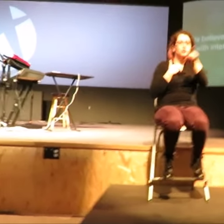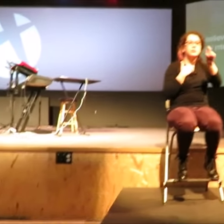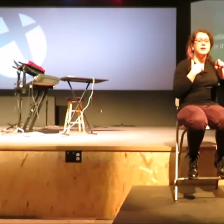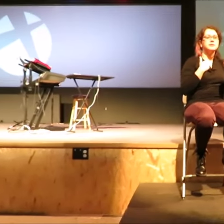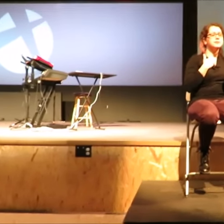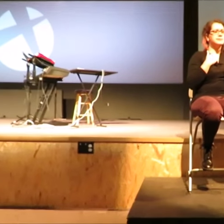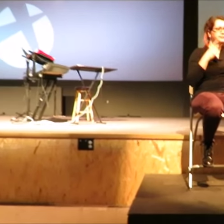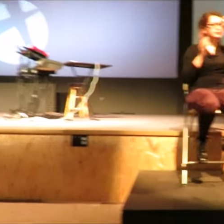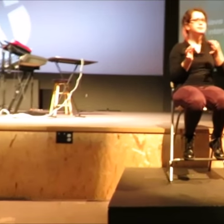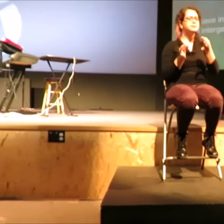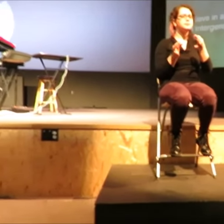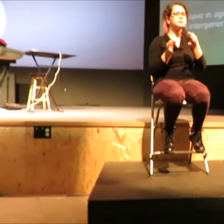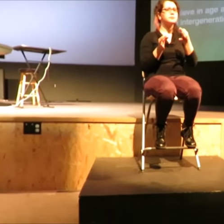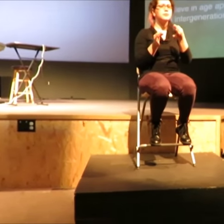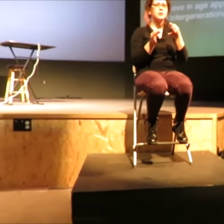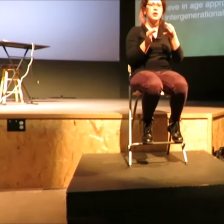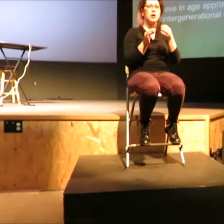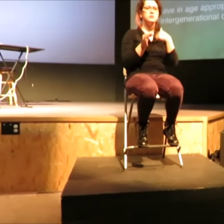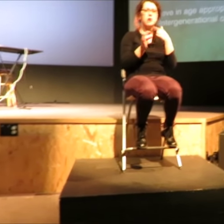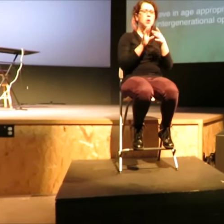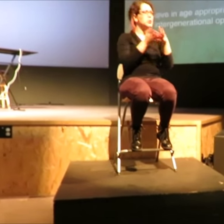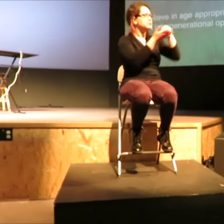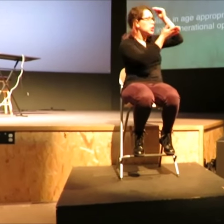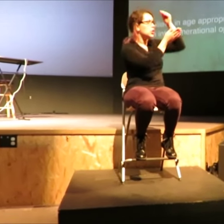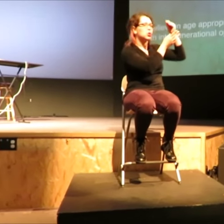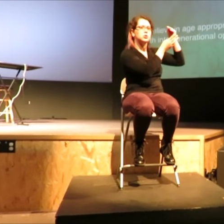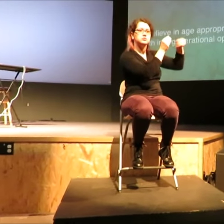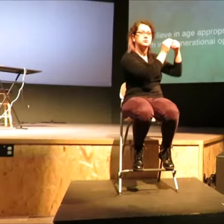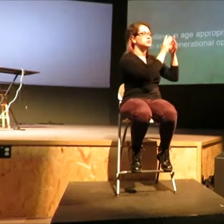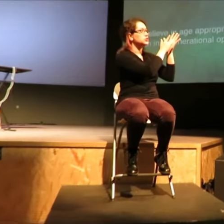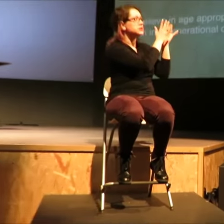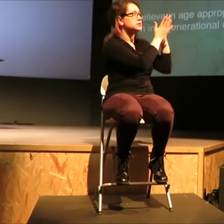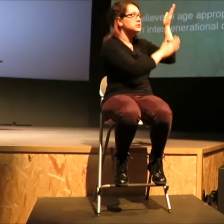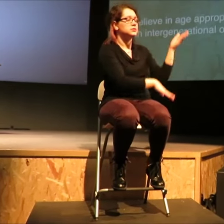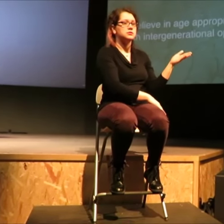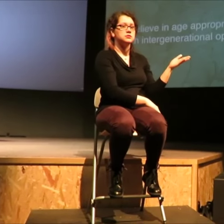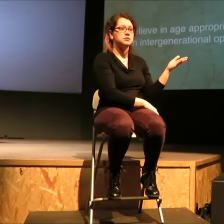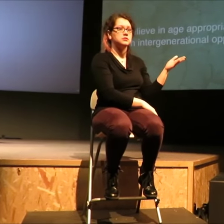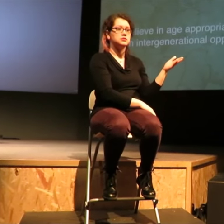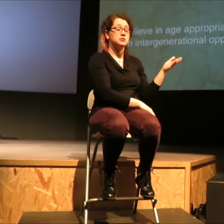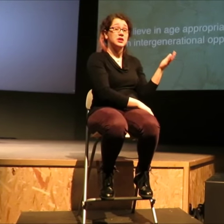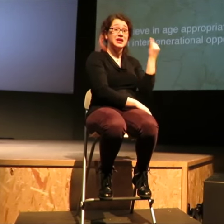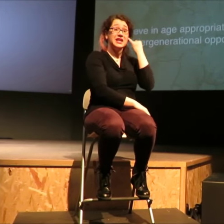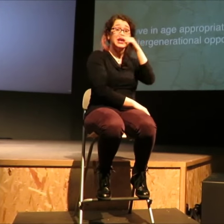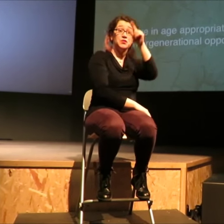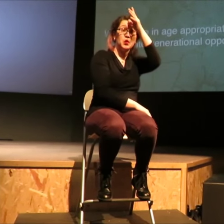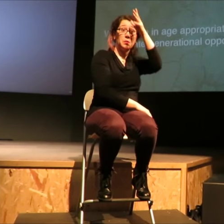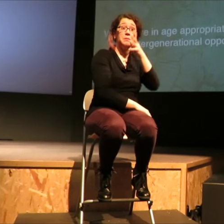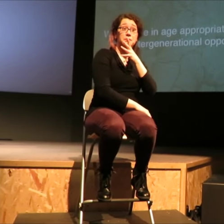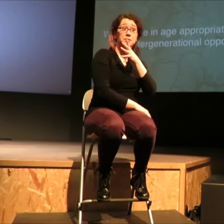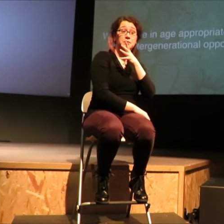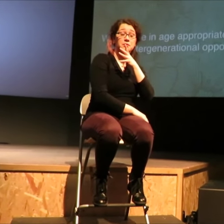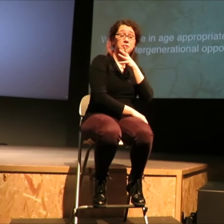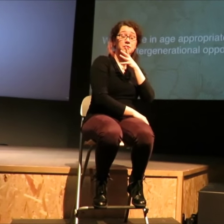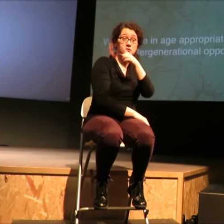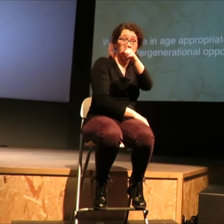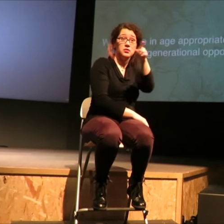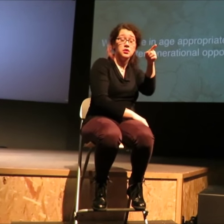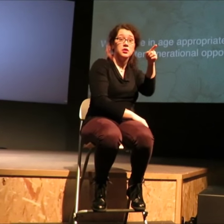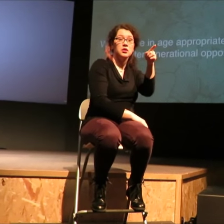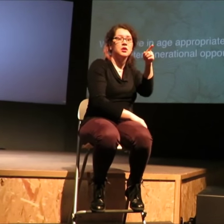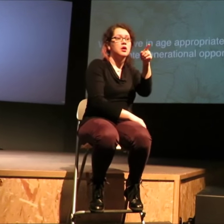where you are going to learn about Jesus. I would also argue that for you, if you are parents in here, that the most important thing you